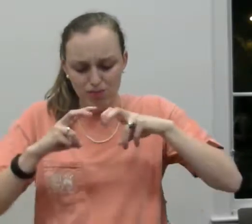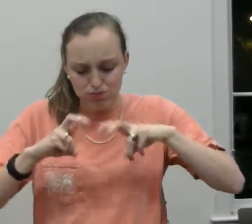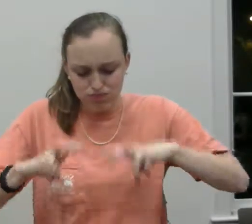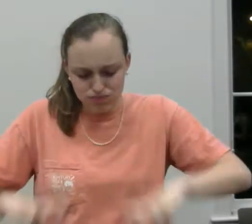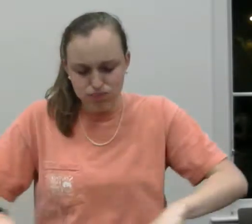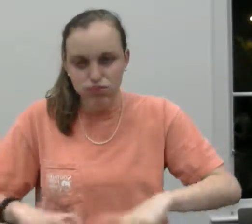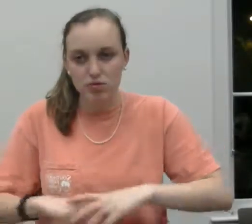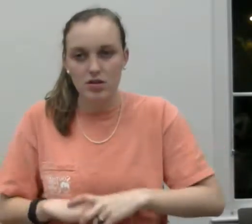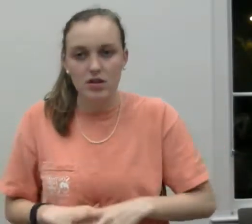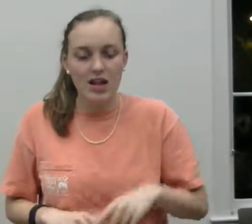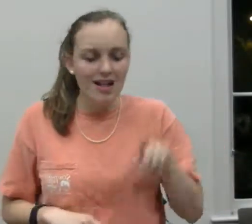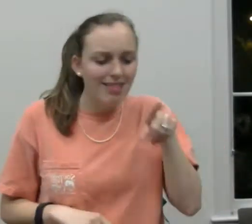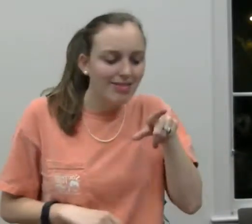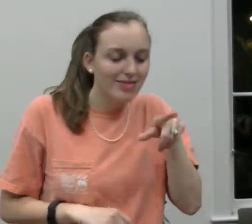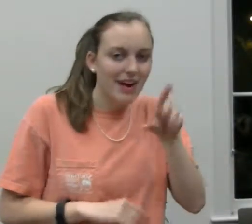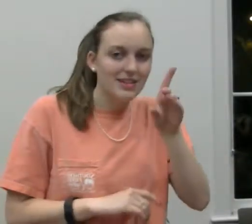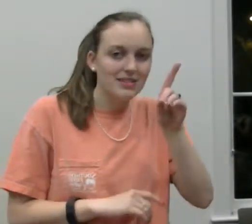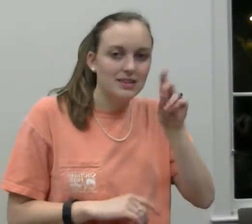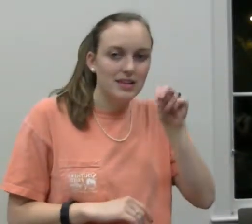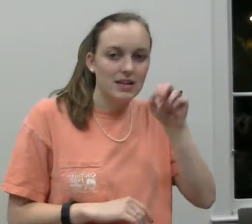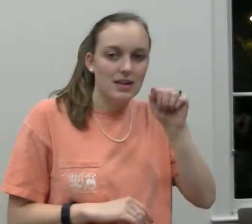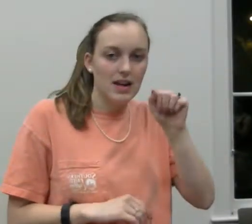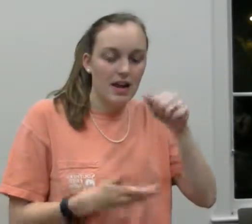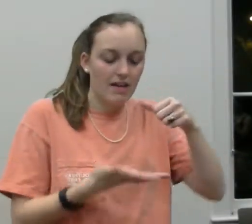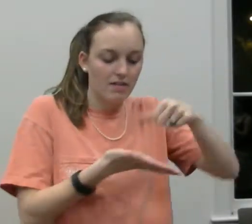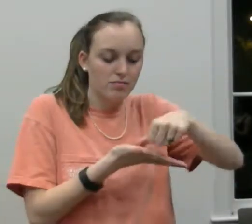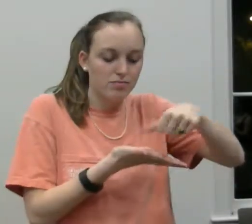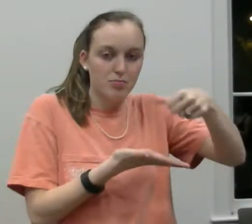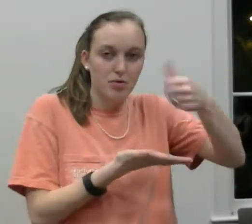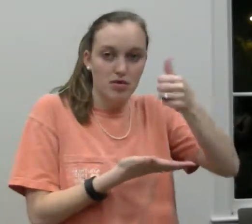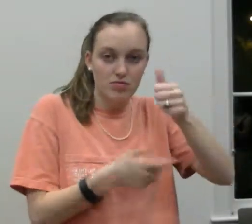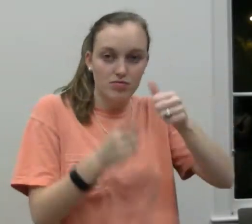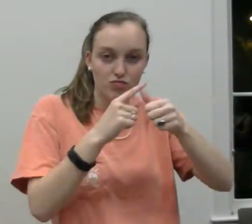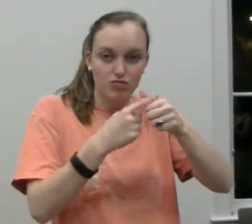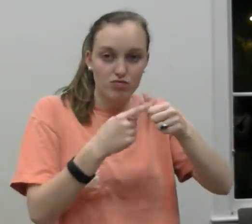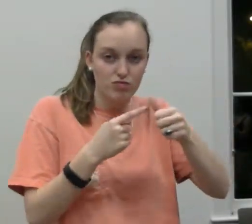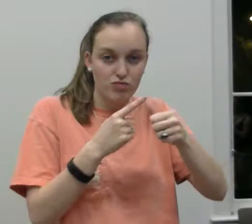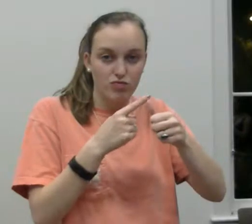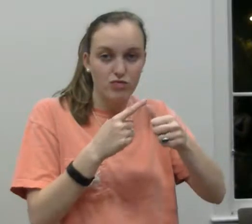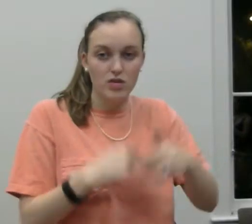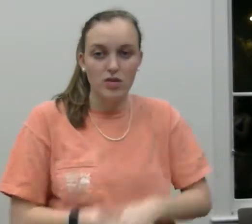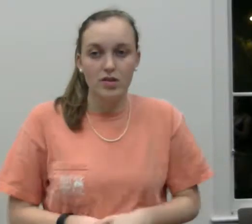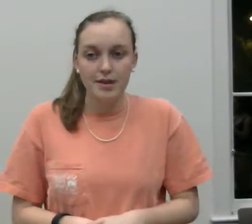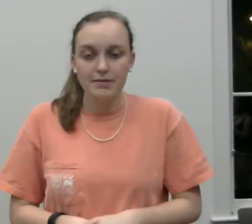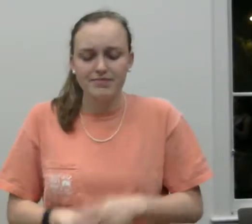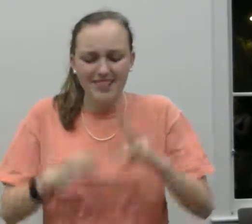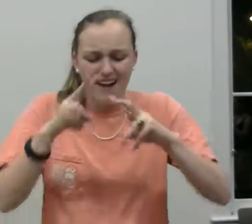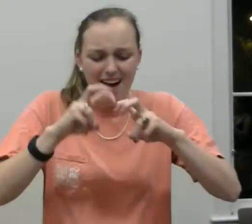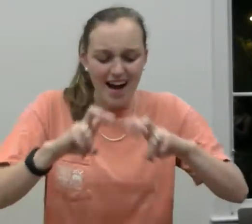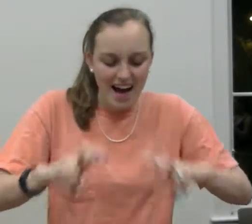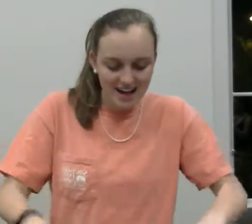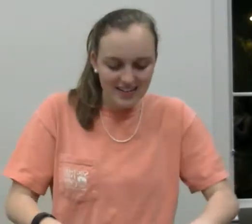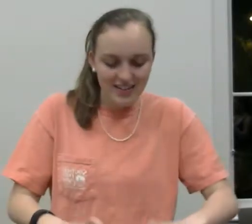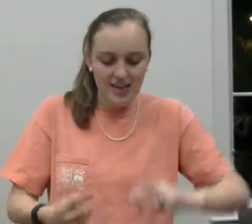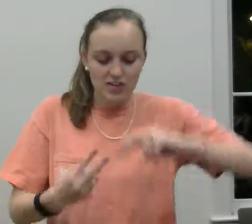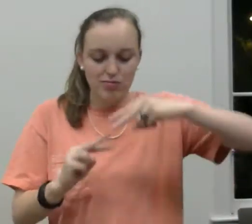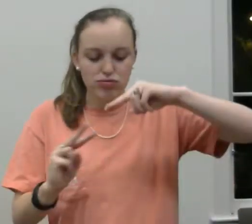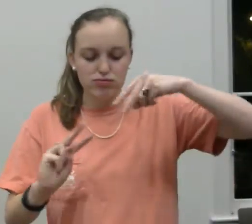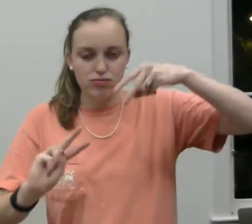DNA fingerprint. We'll be learning more about that later, but this is analyzing individual sequences of some one or